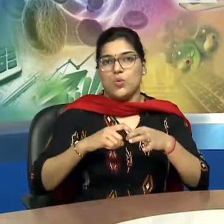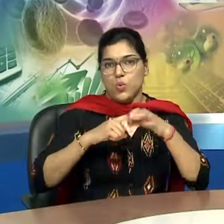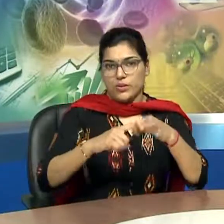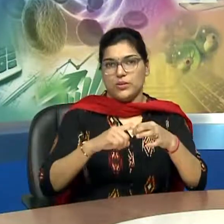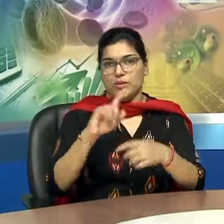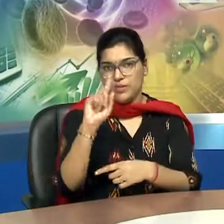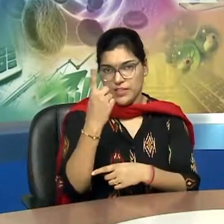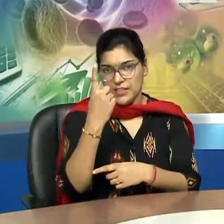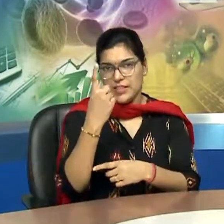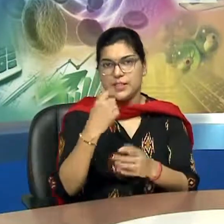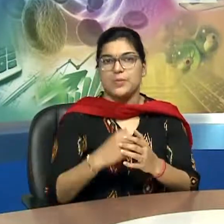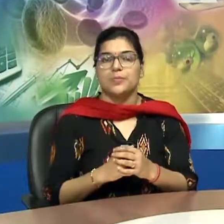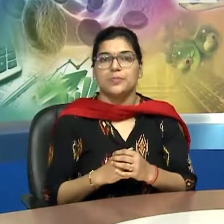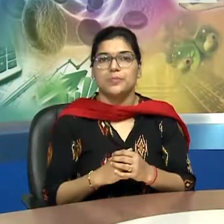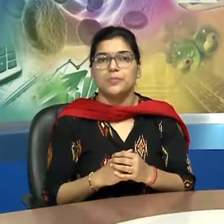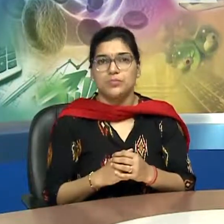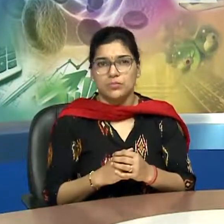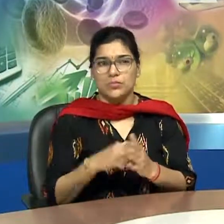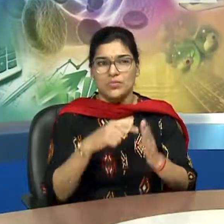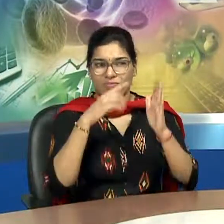Now this question is question number 1.